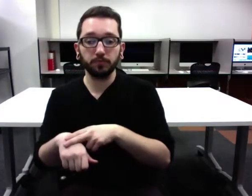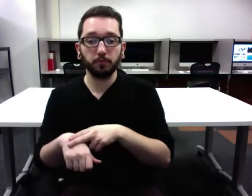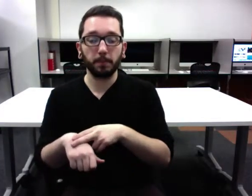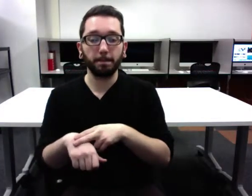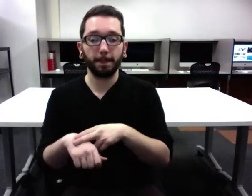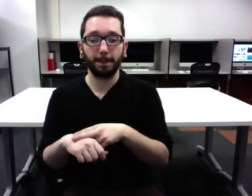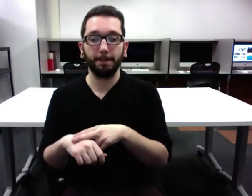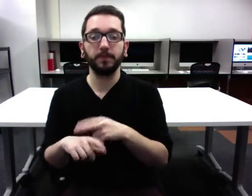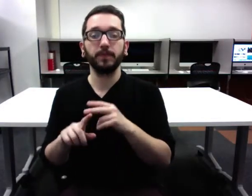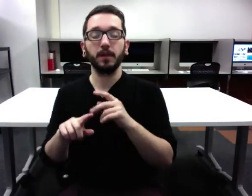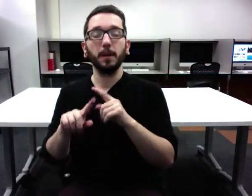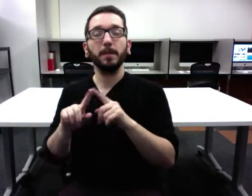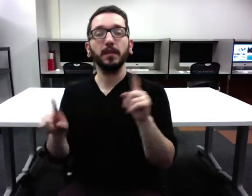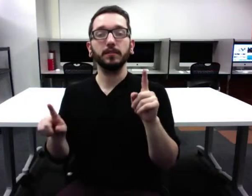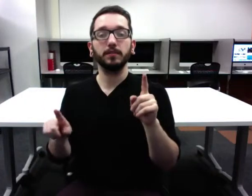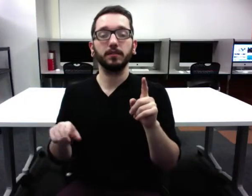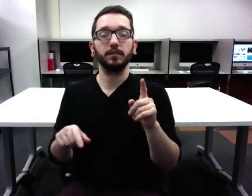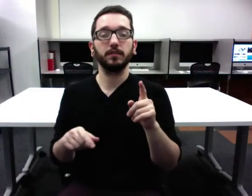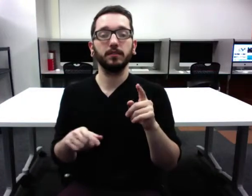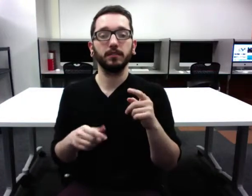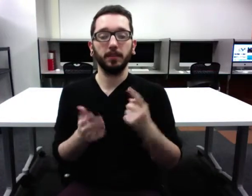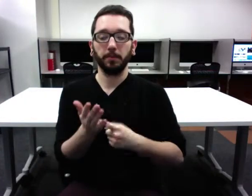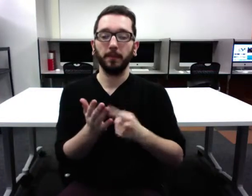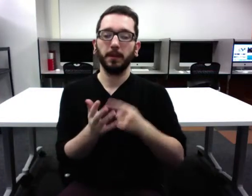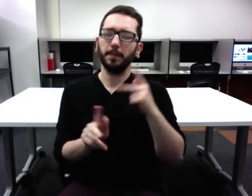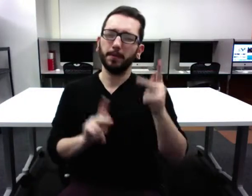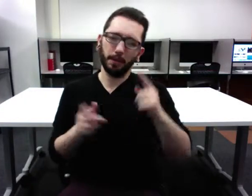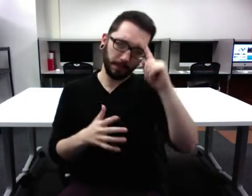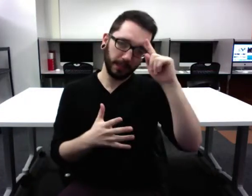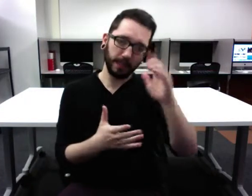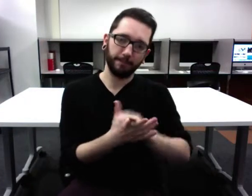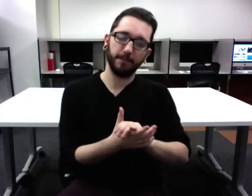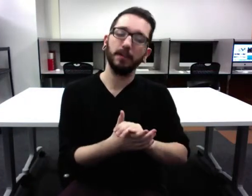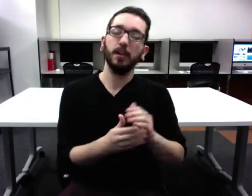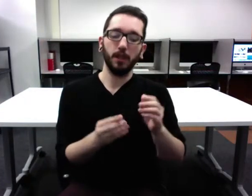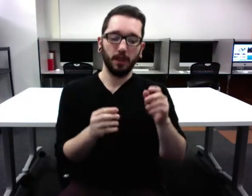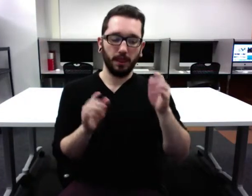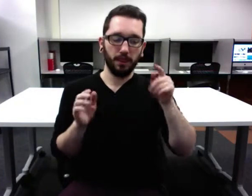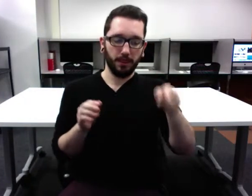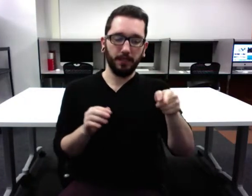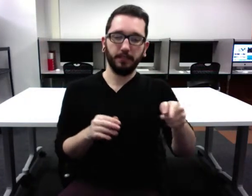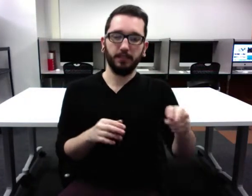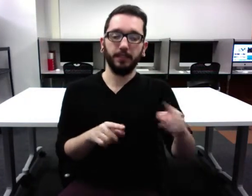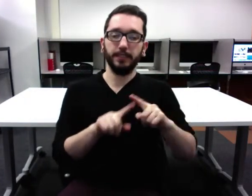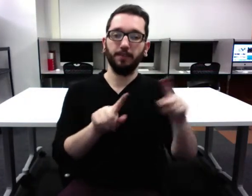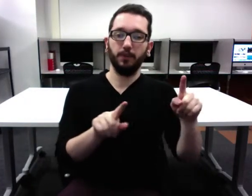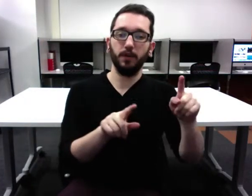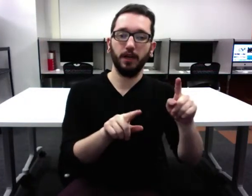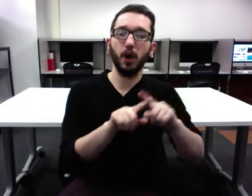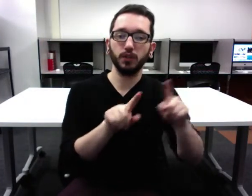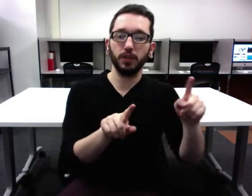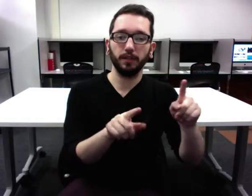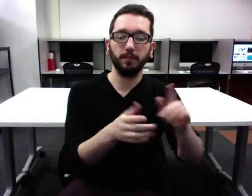natural products. But there is this belief that this is more natural. There's a focus in CAM, complementary medicine, integrative medicine,